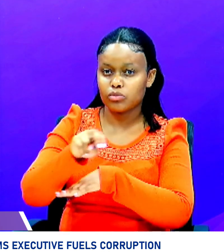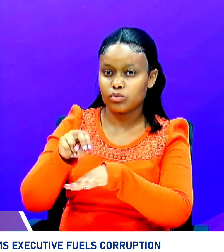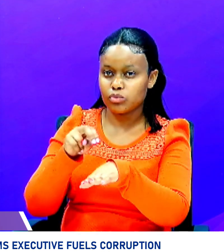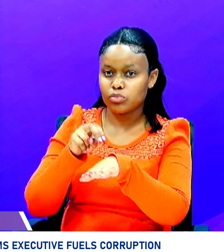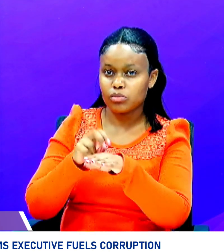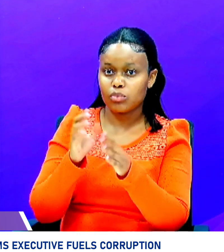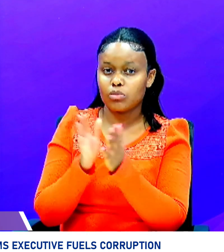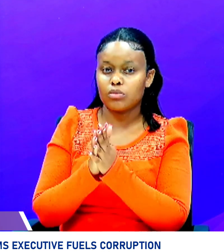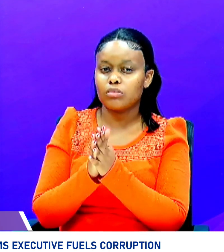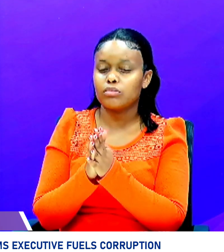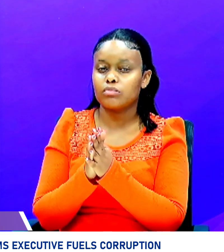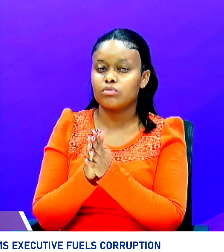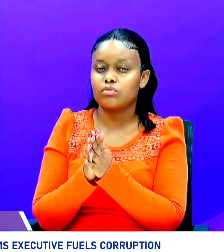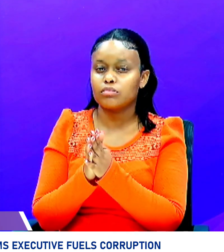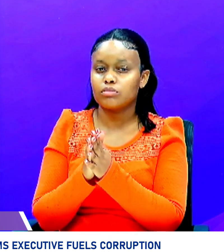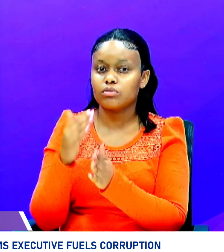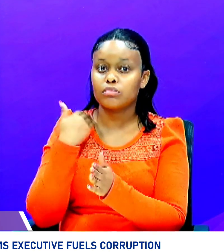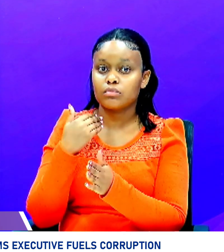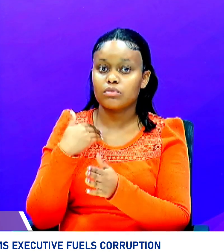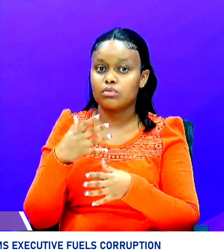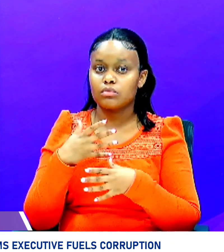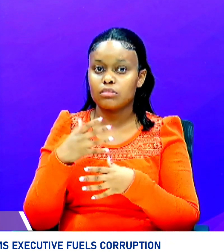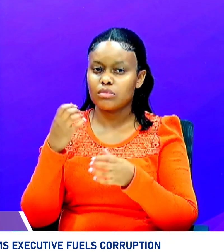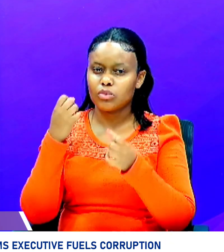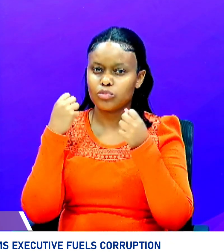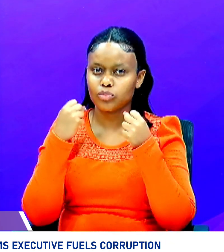a heated national debate.